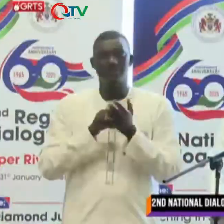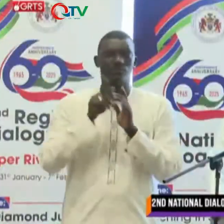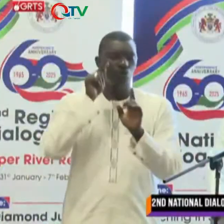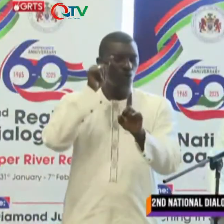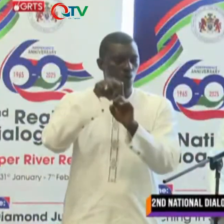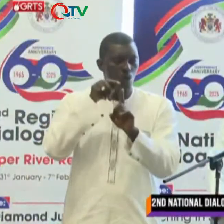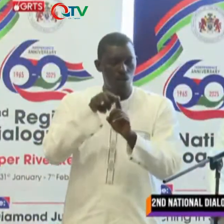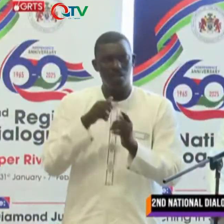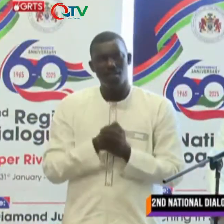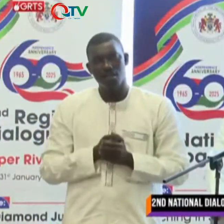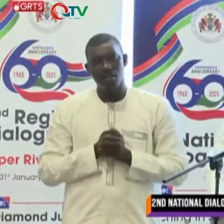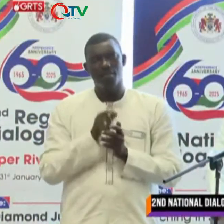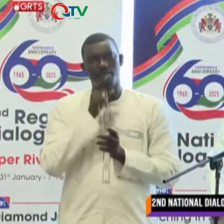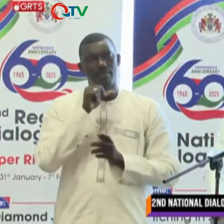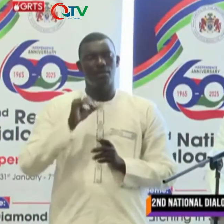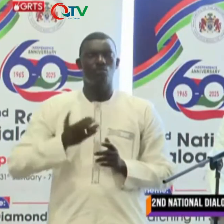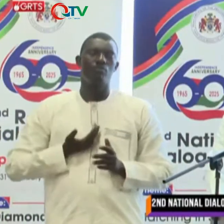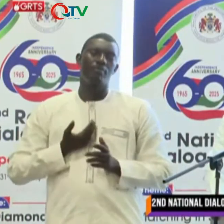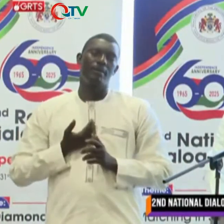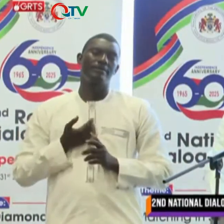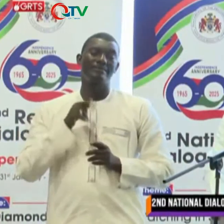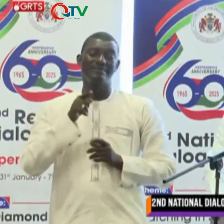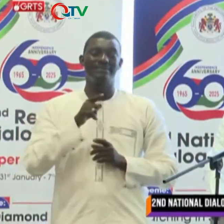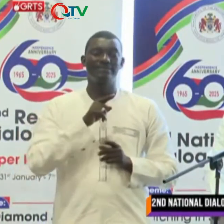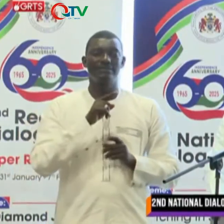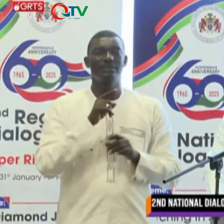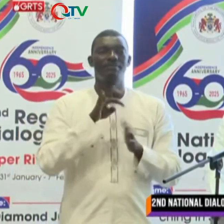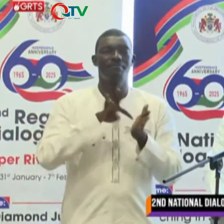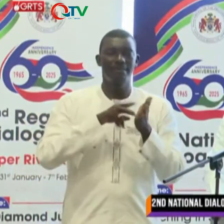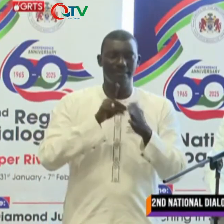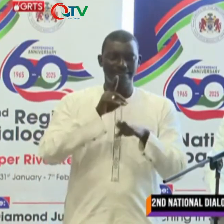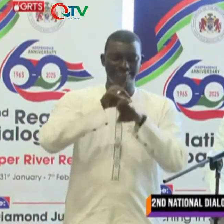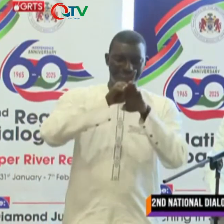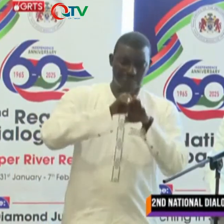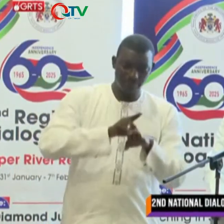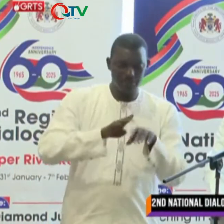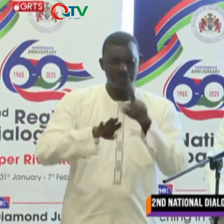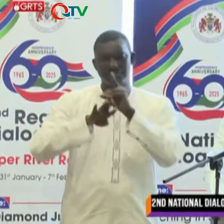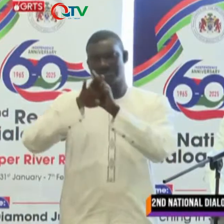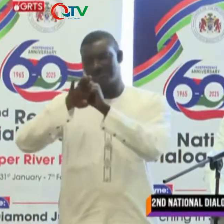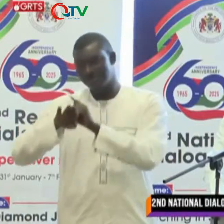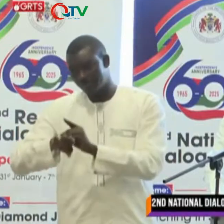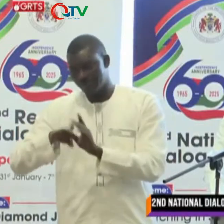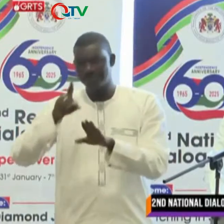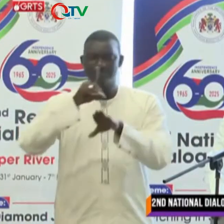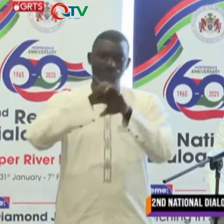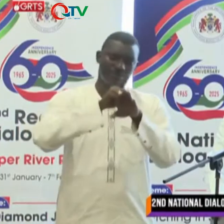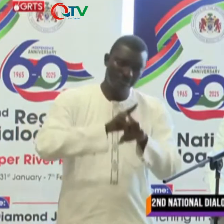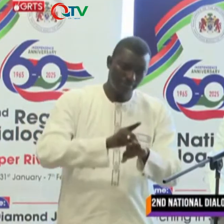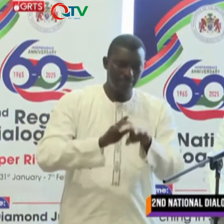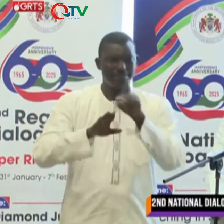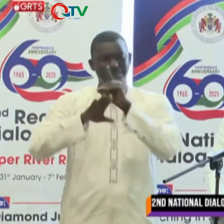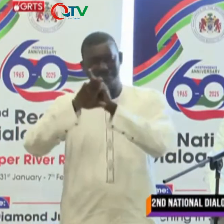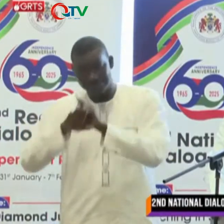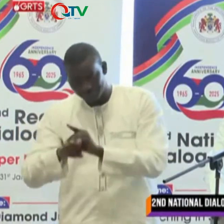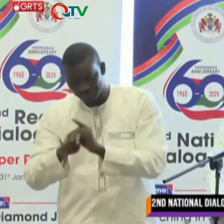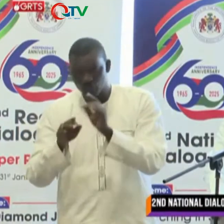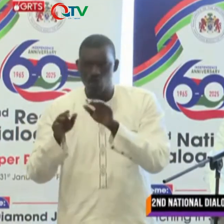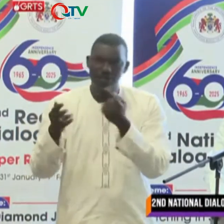gentlemen, this is an interdependent world, so we cannot isolate ourselves.